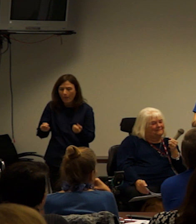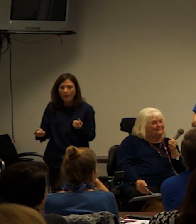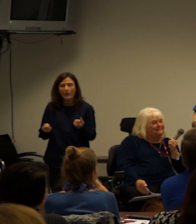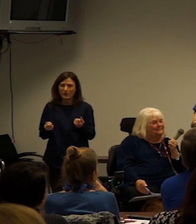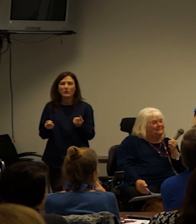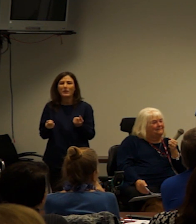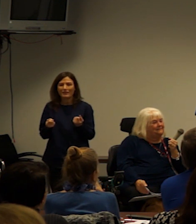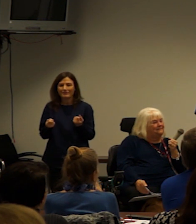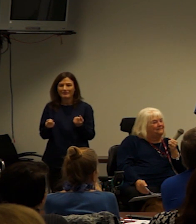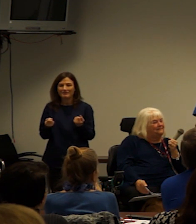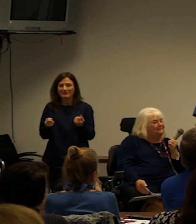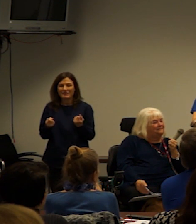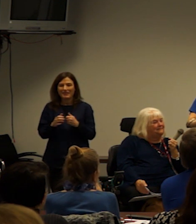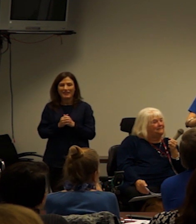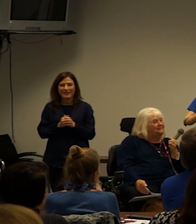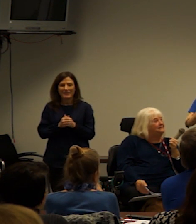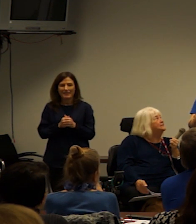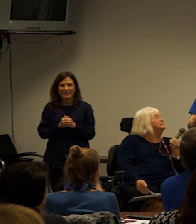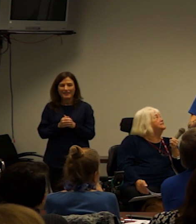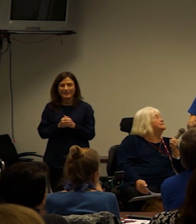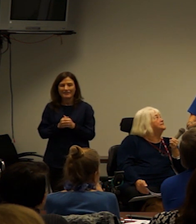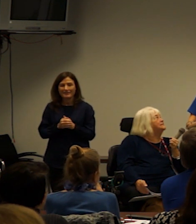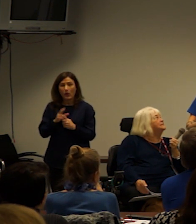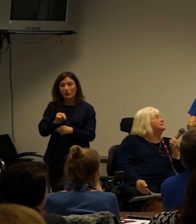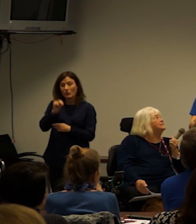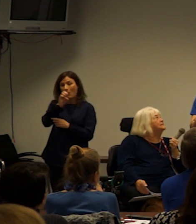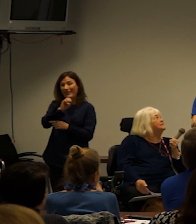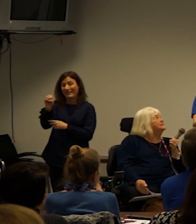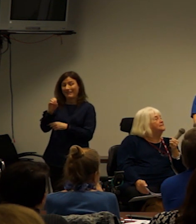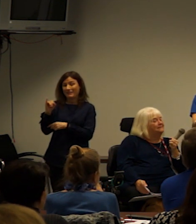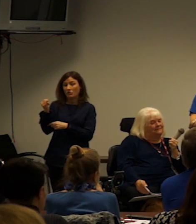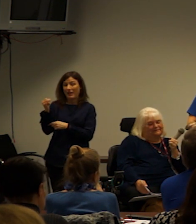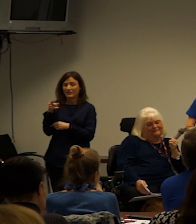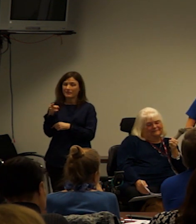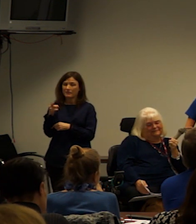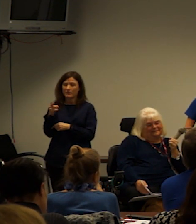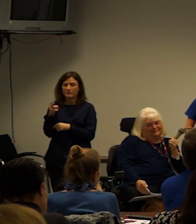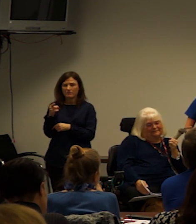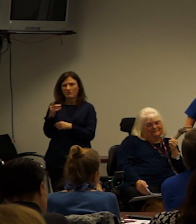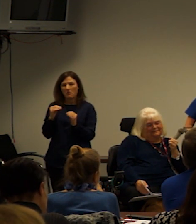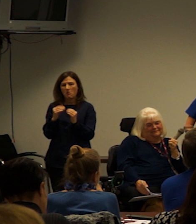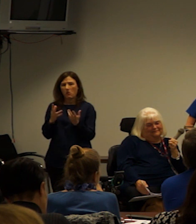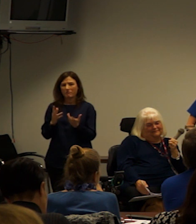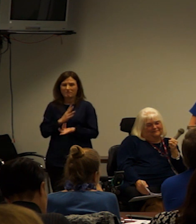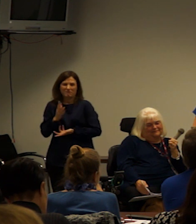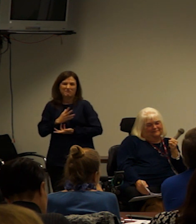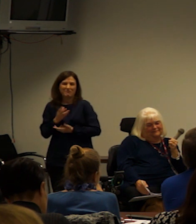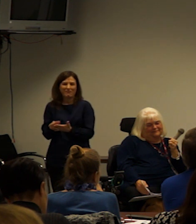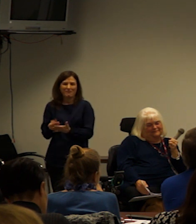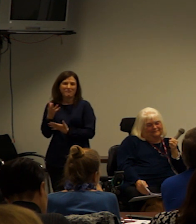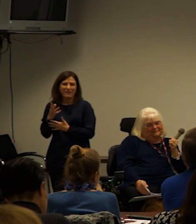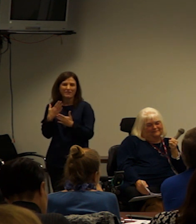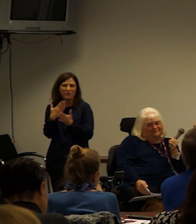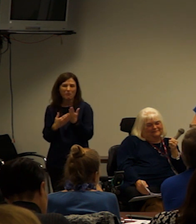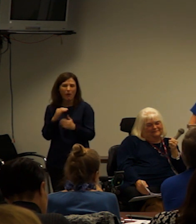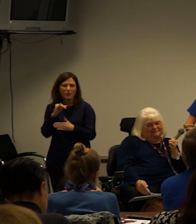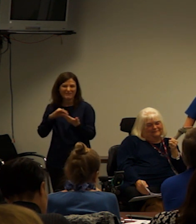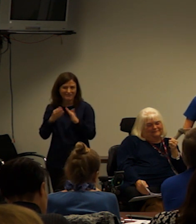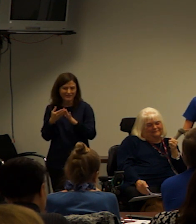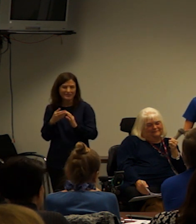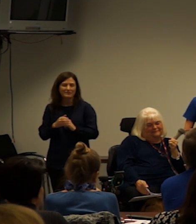And then here's the thing. Northeast Jackson, which is one of the, kind of wealthier parts of the